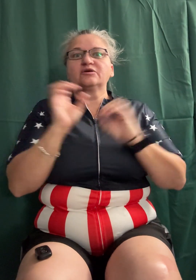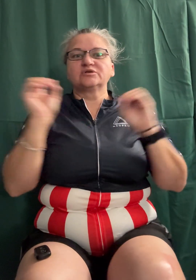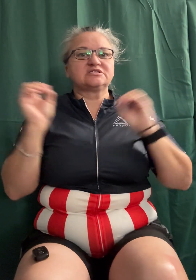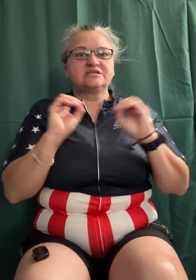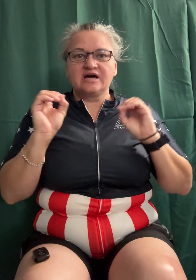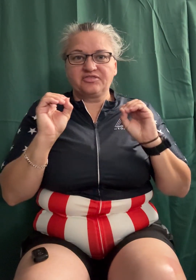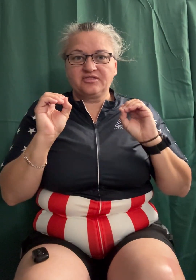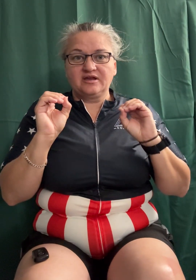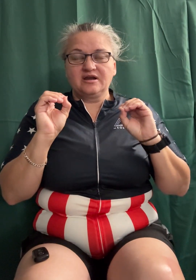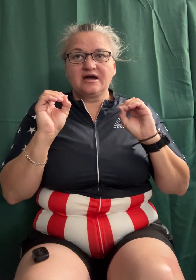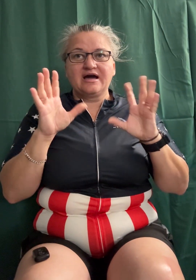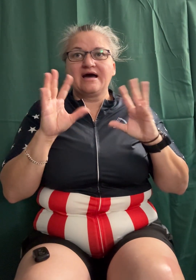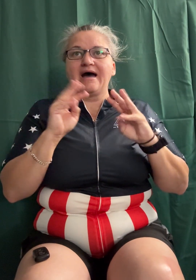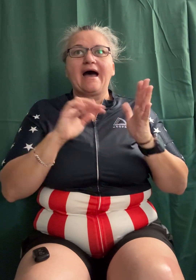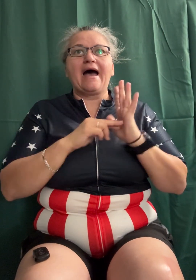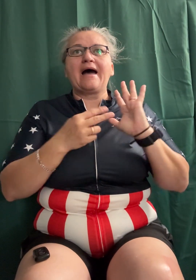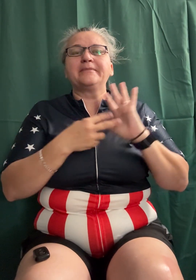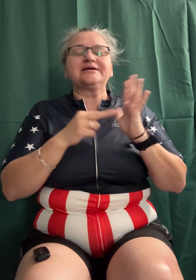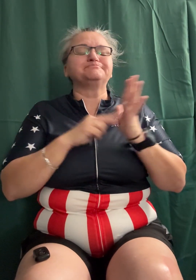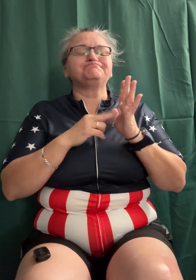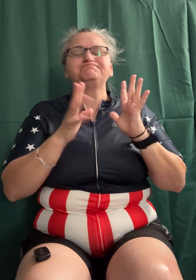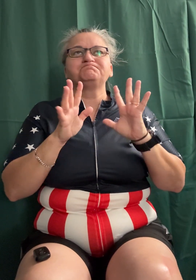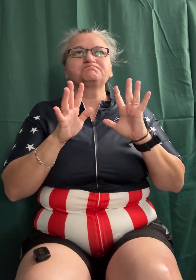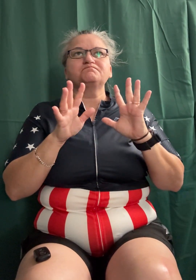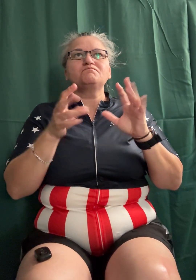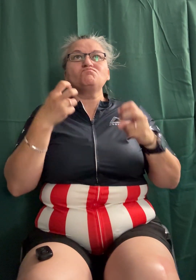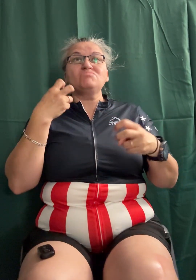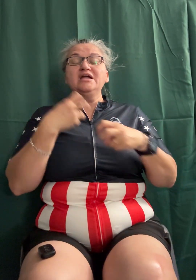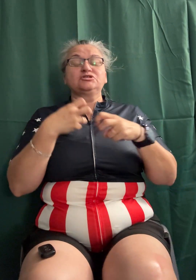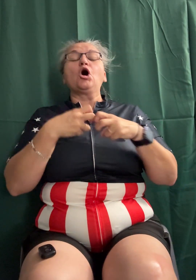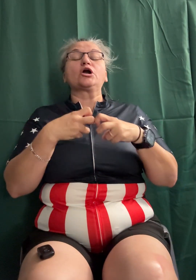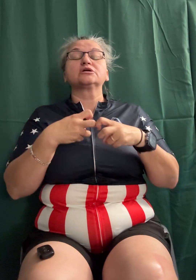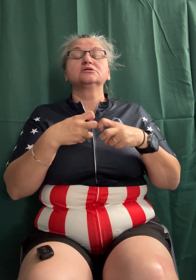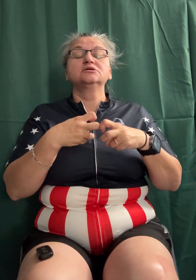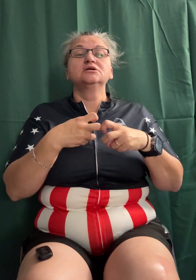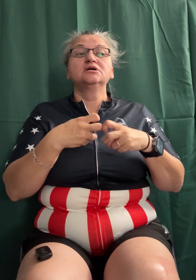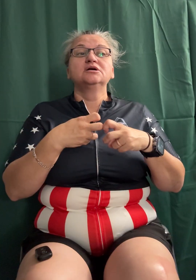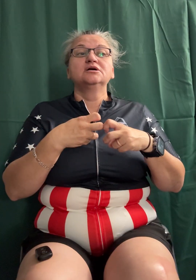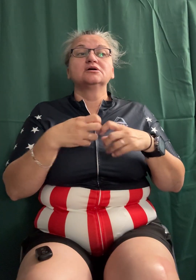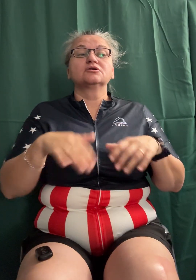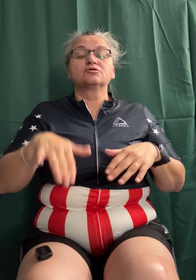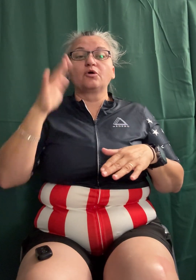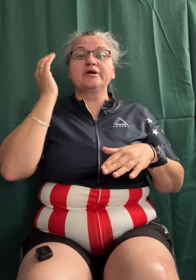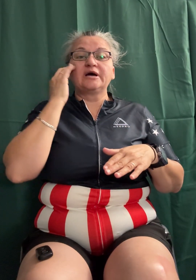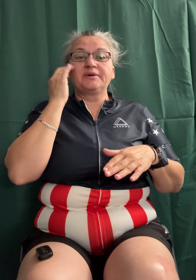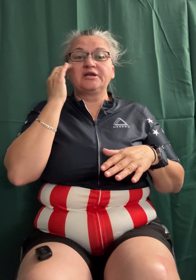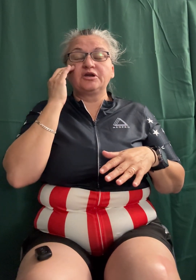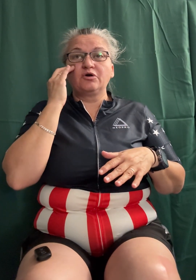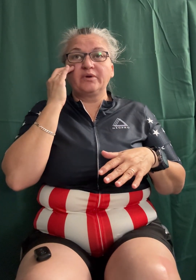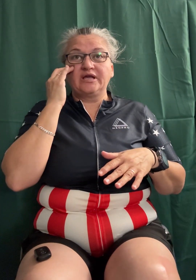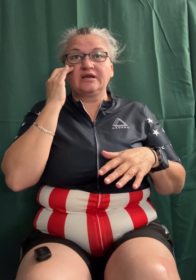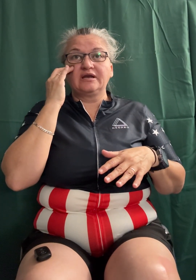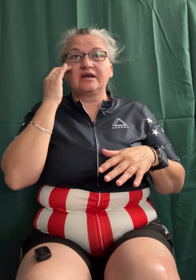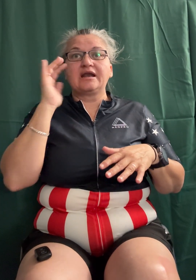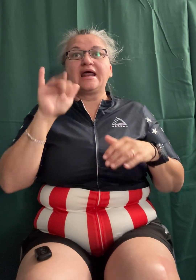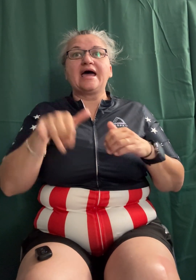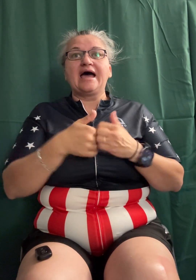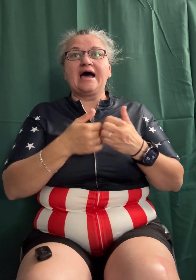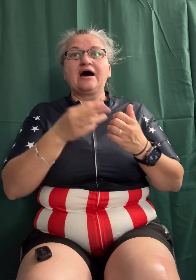was nothing. I mean, it's hard. Growing up and knowing how